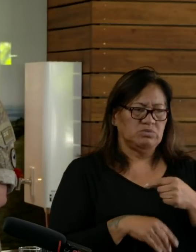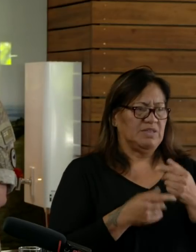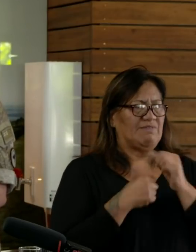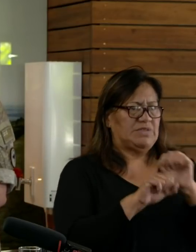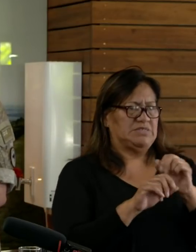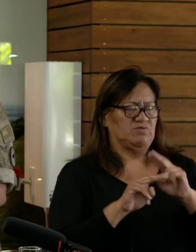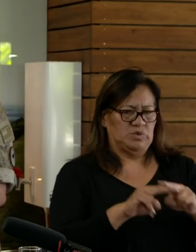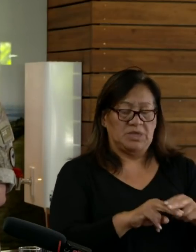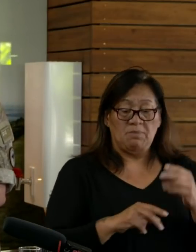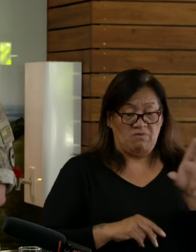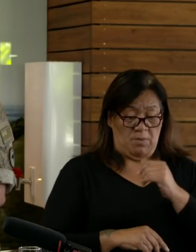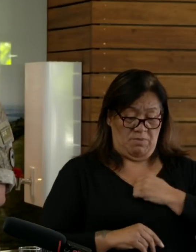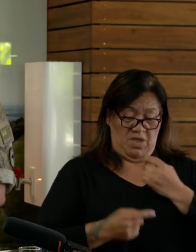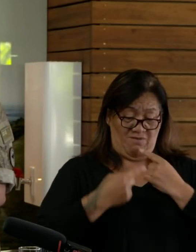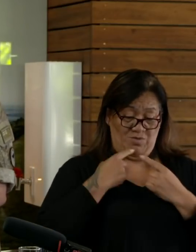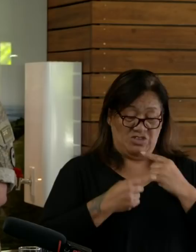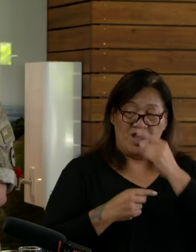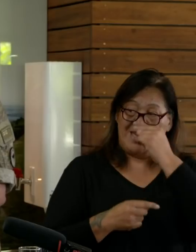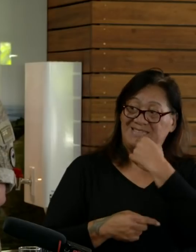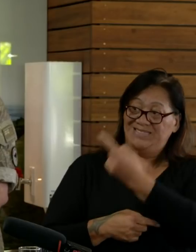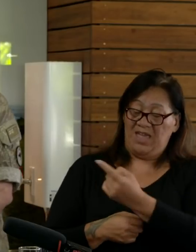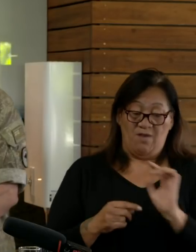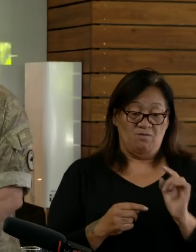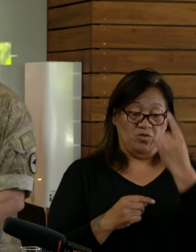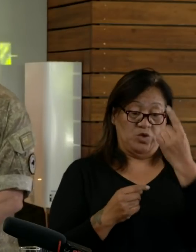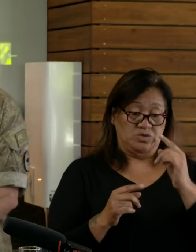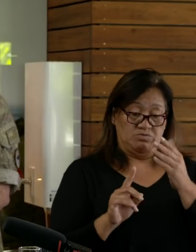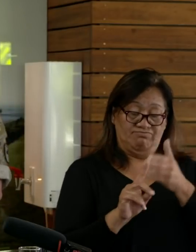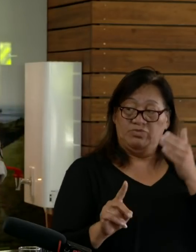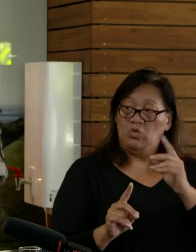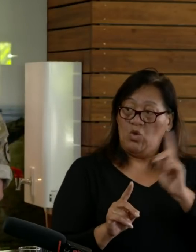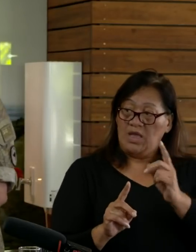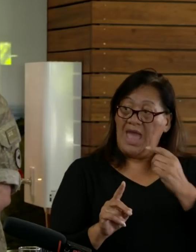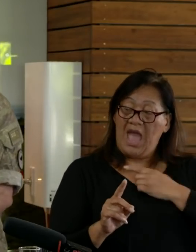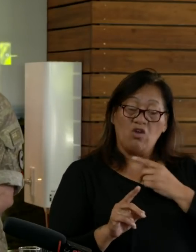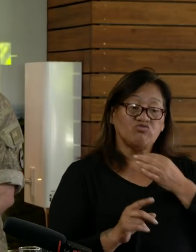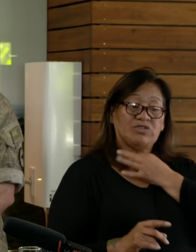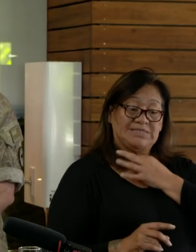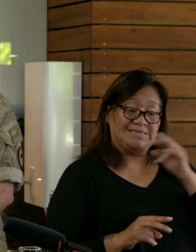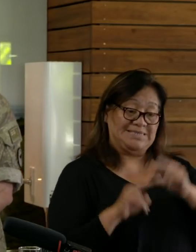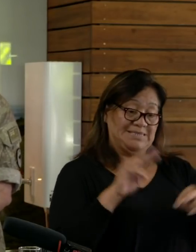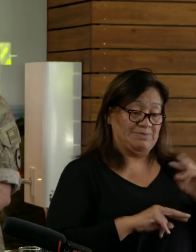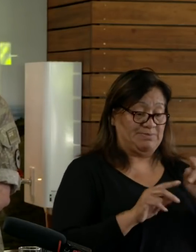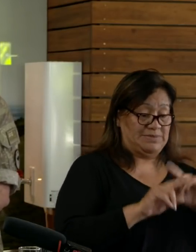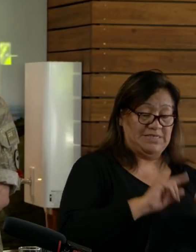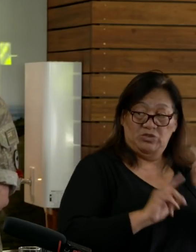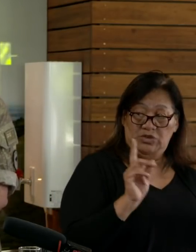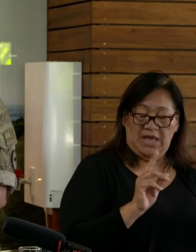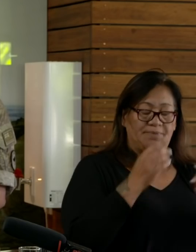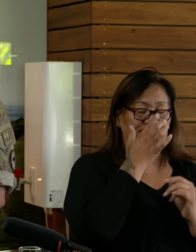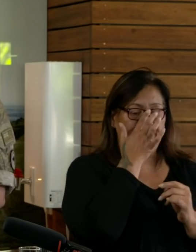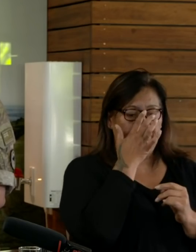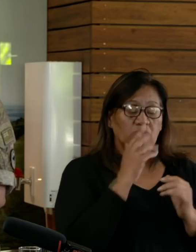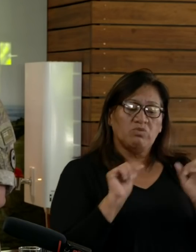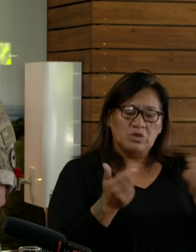the information we have, the first thing we did was around our risk assessment today was talk